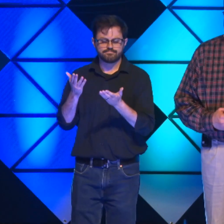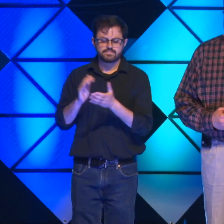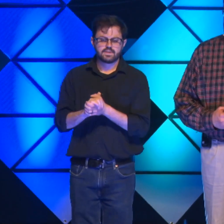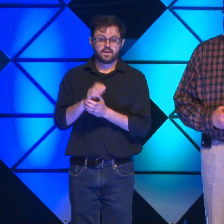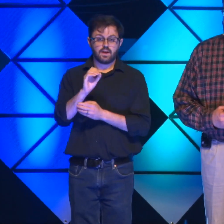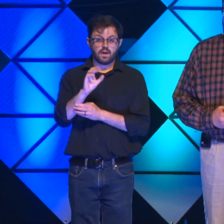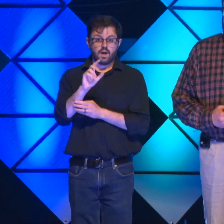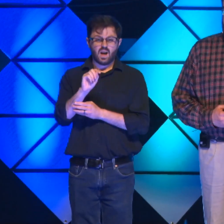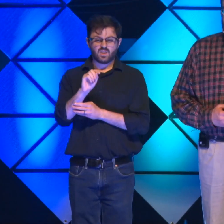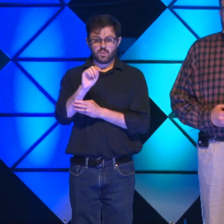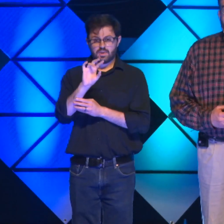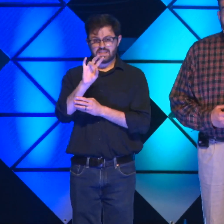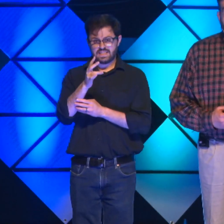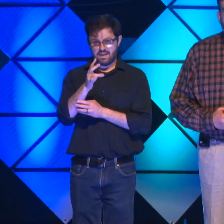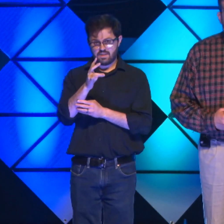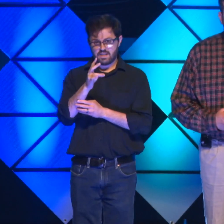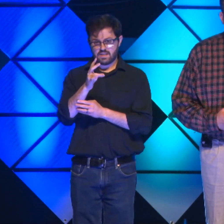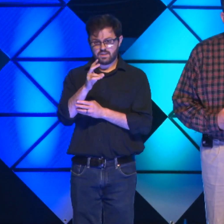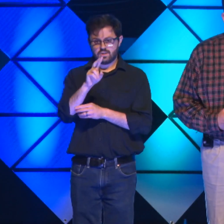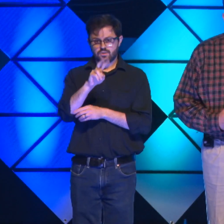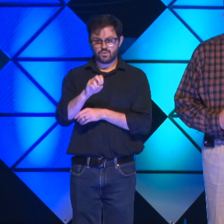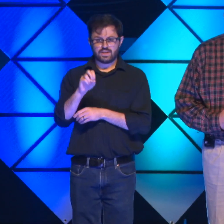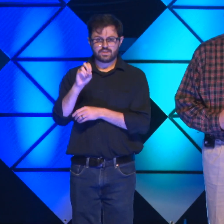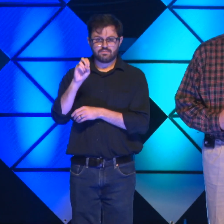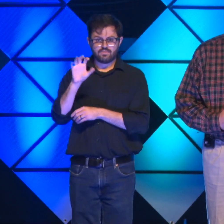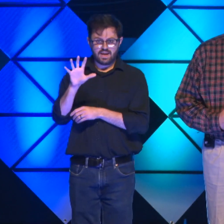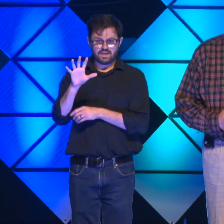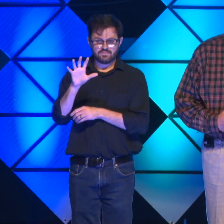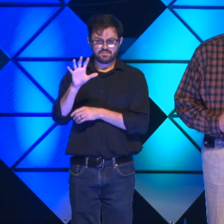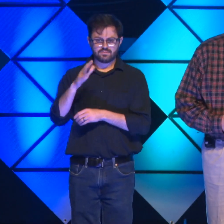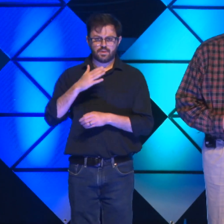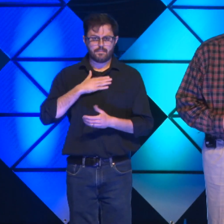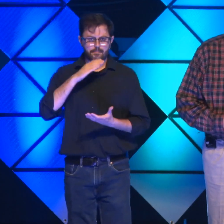2005, Amy and I lost a child.